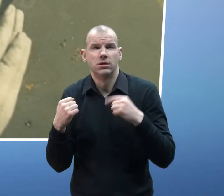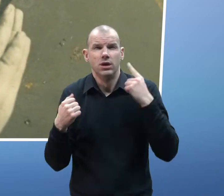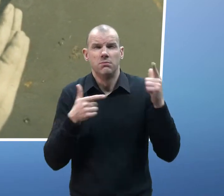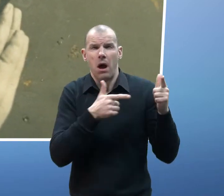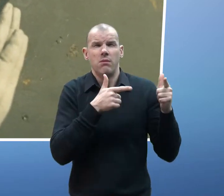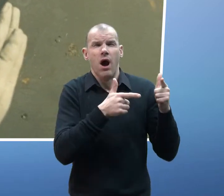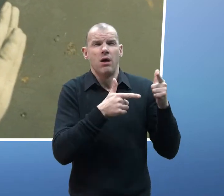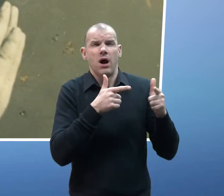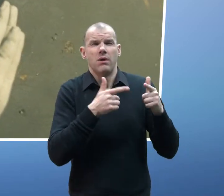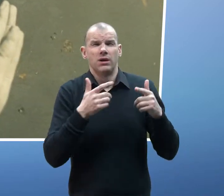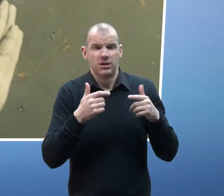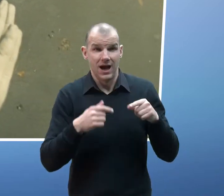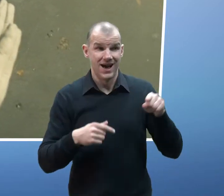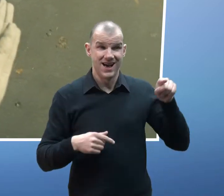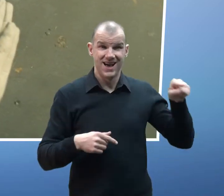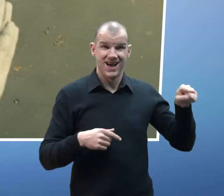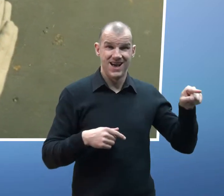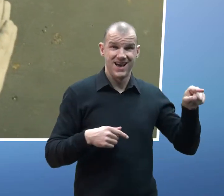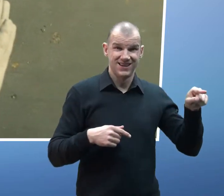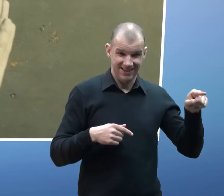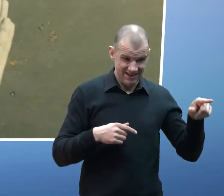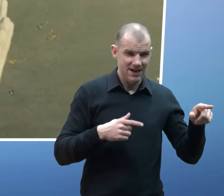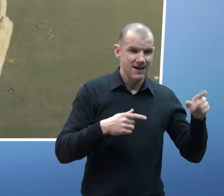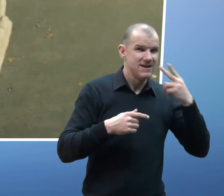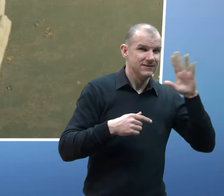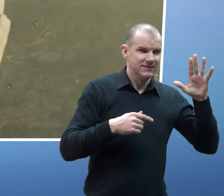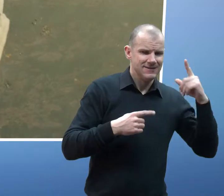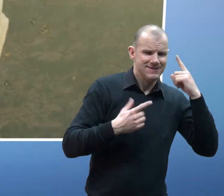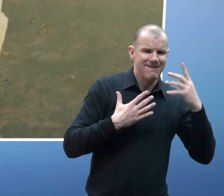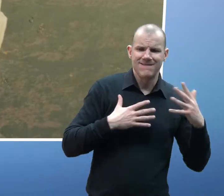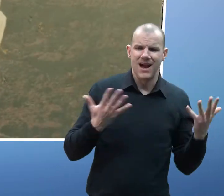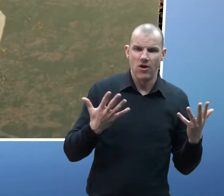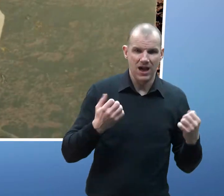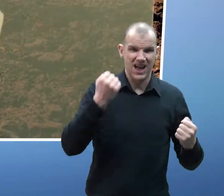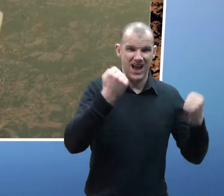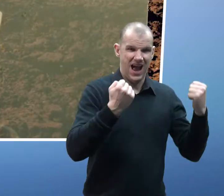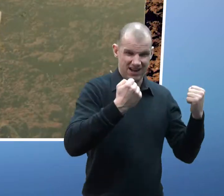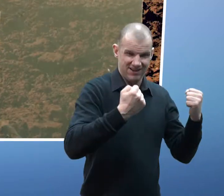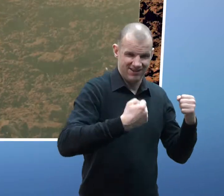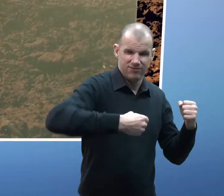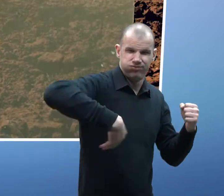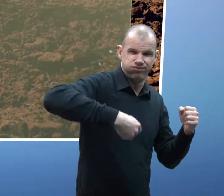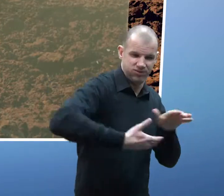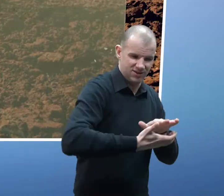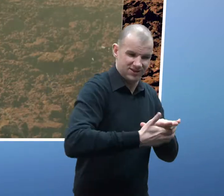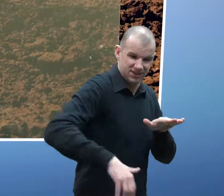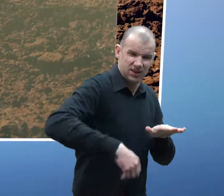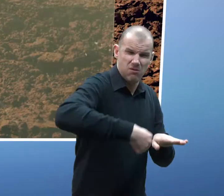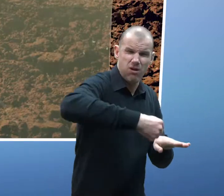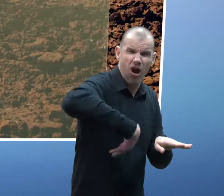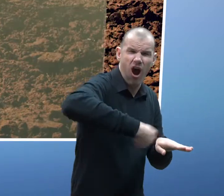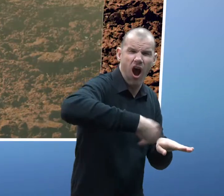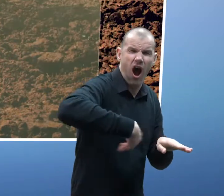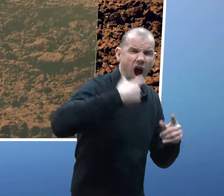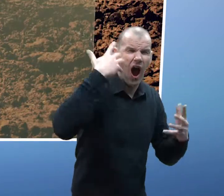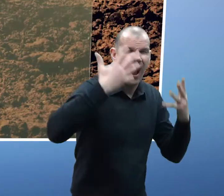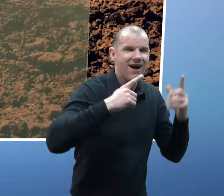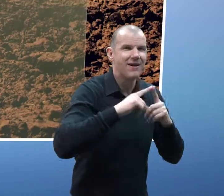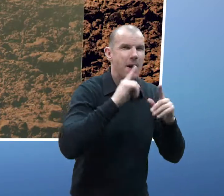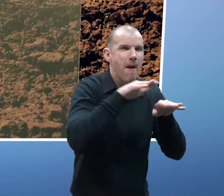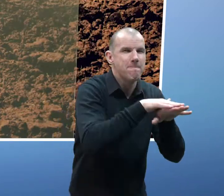silencer. Nevertheless, most victims perceived their destiny very quickly, and maybe even came to terms with